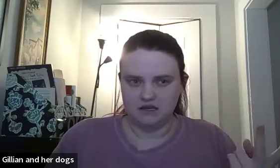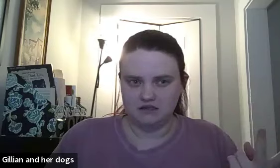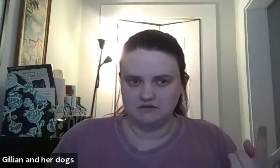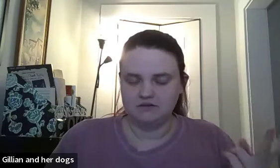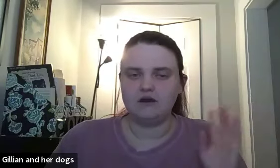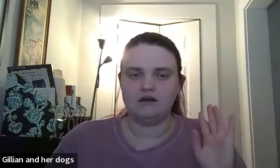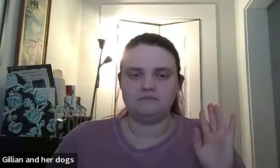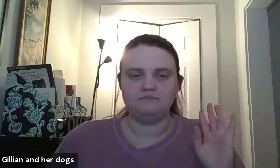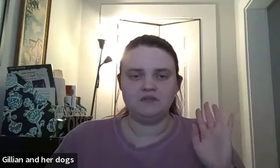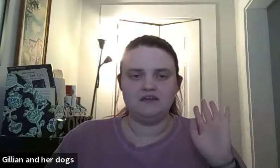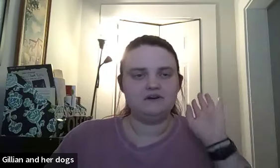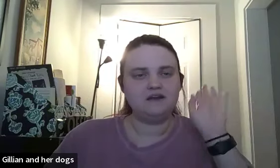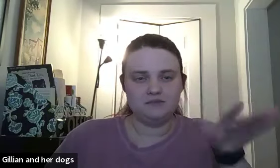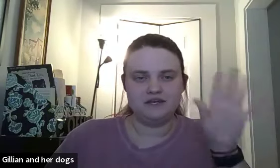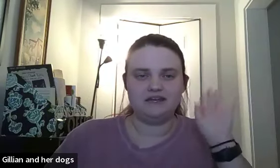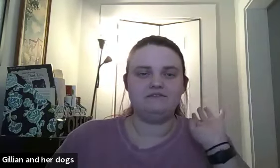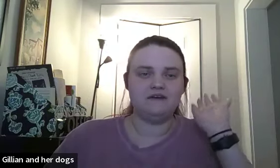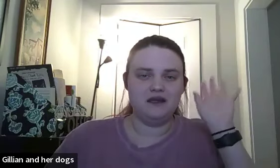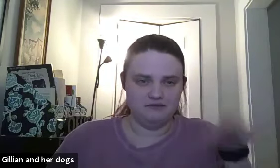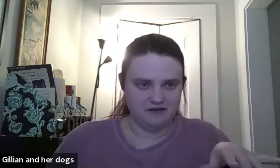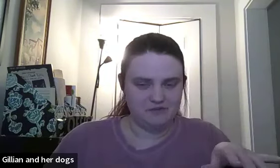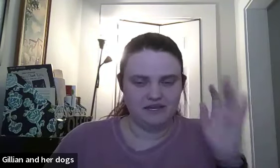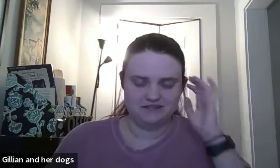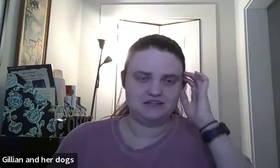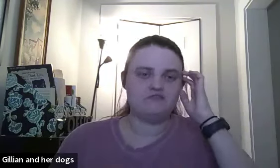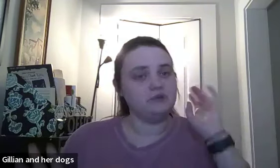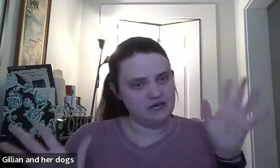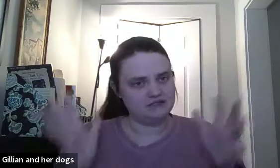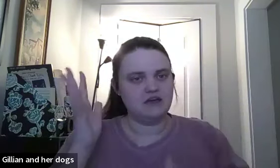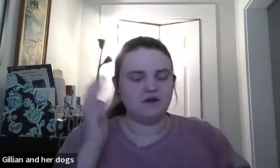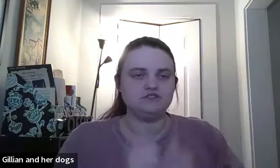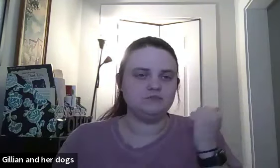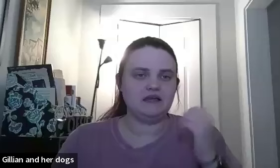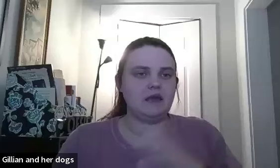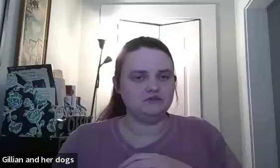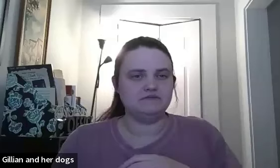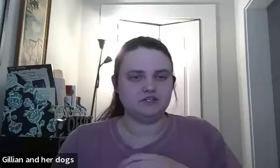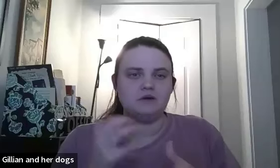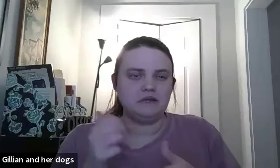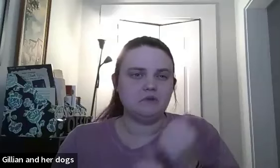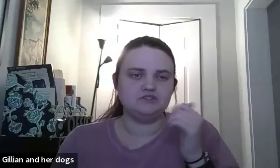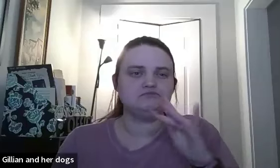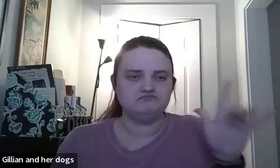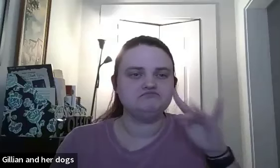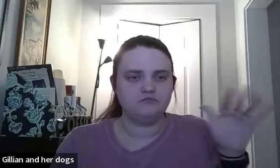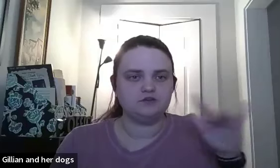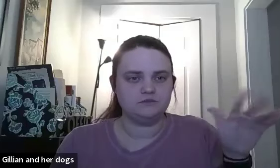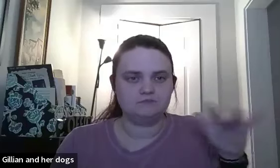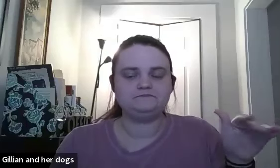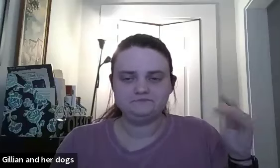sign. Very complicated, very, very complicated stuff. But yes, if I was going to be like, I mostly fingerspell, I'd be like, most fingerspell.